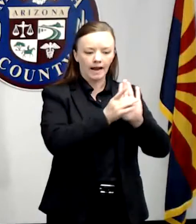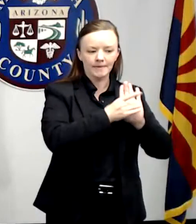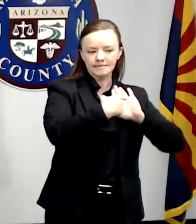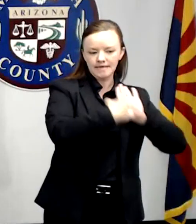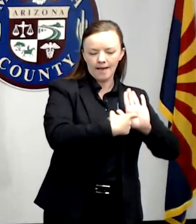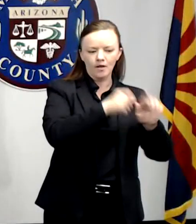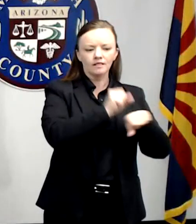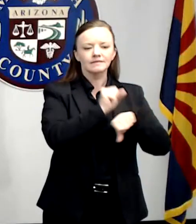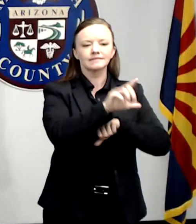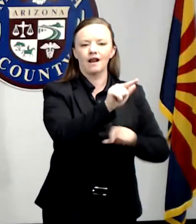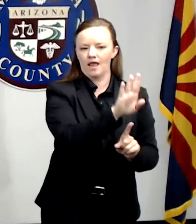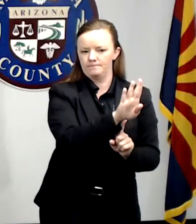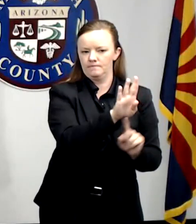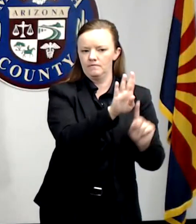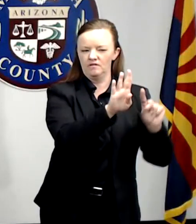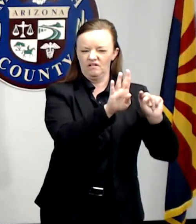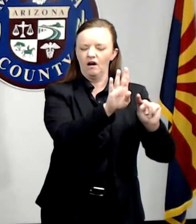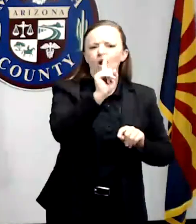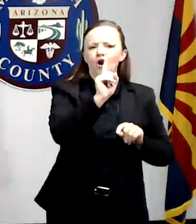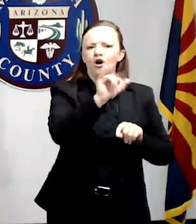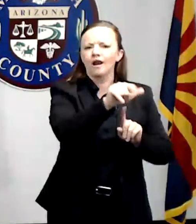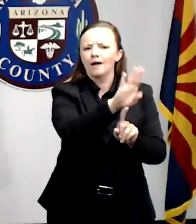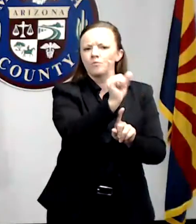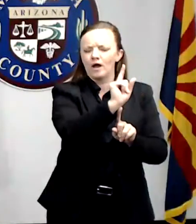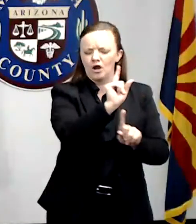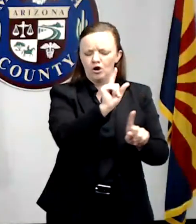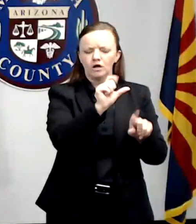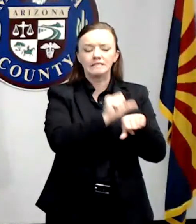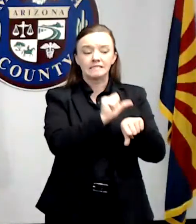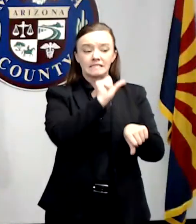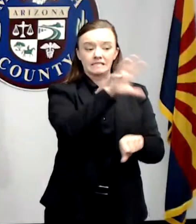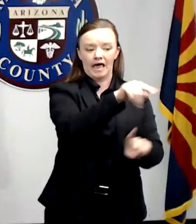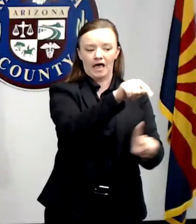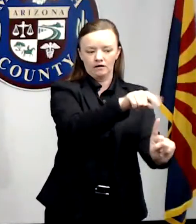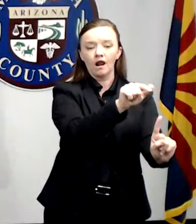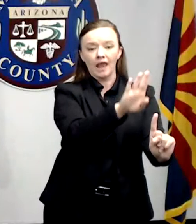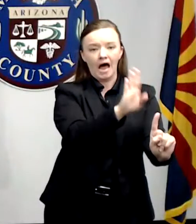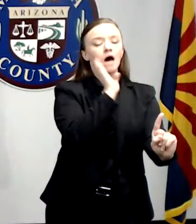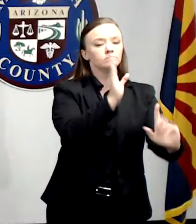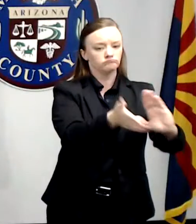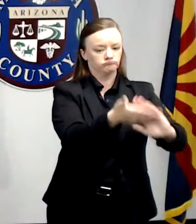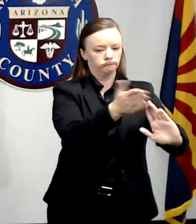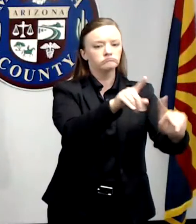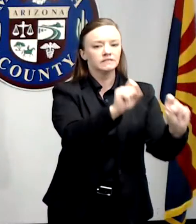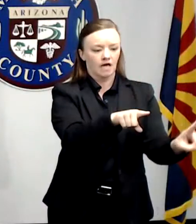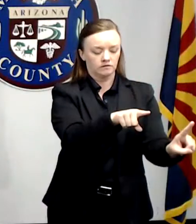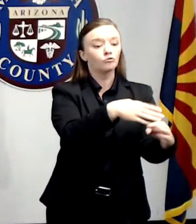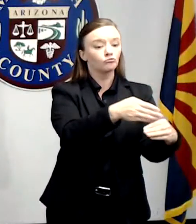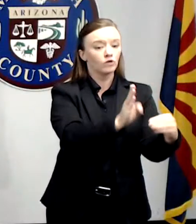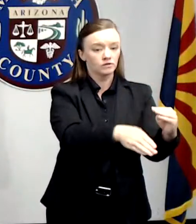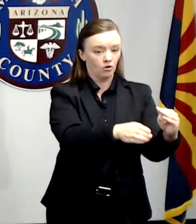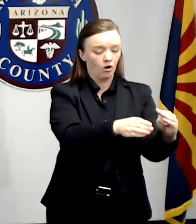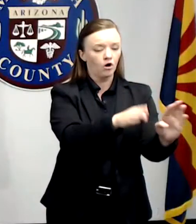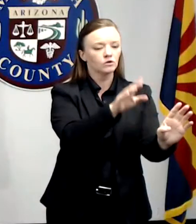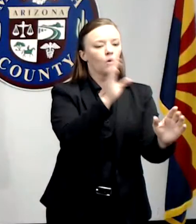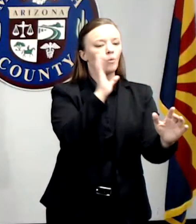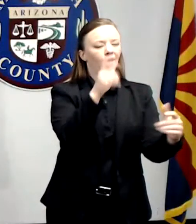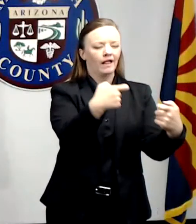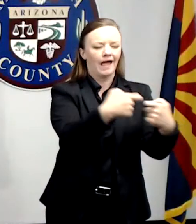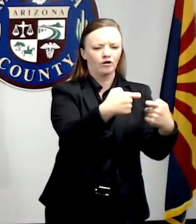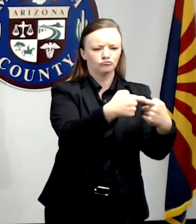up to 3 days for that specimen to actually. So the lab then runs the test and sends that